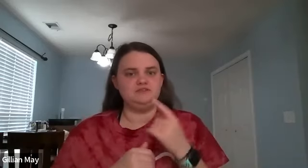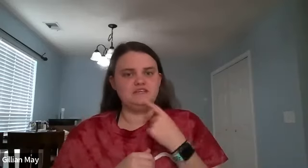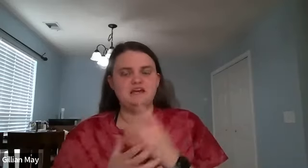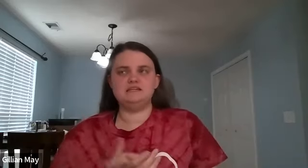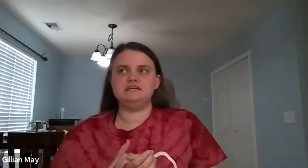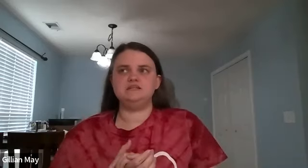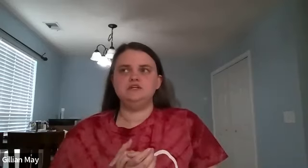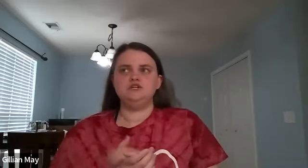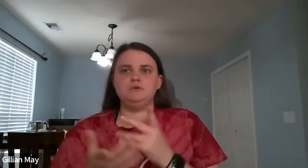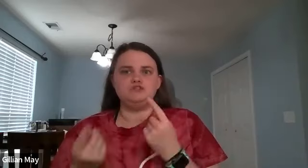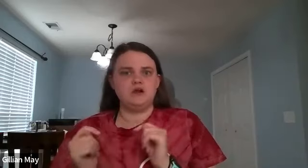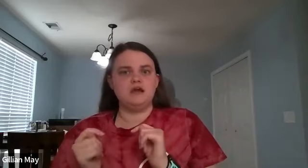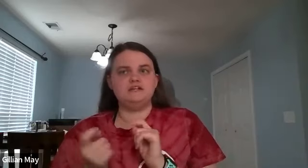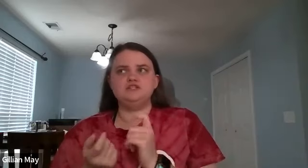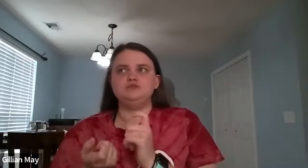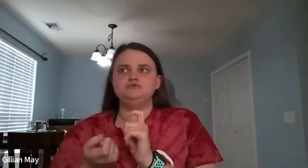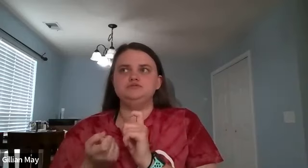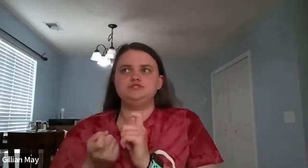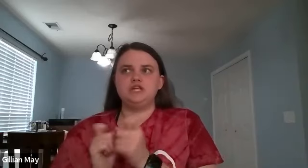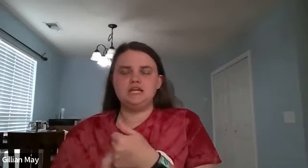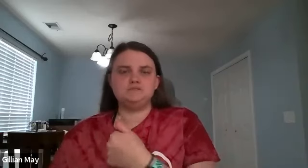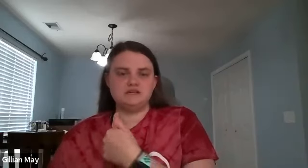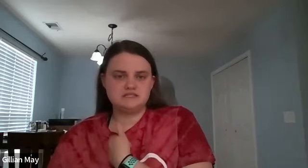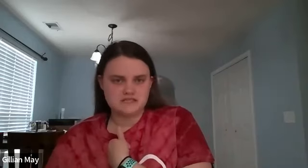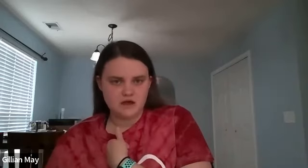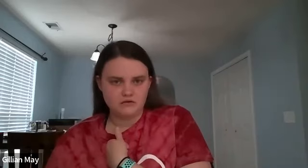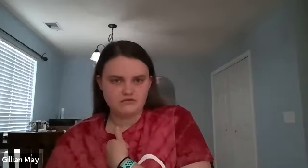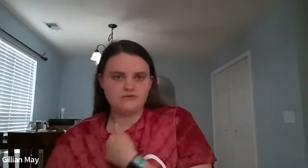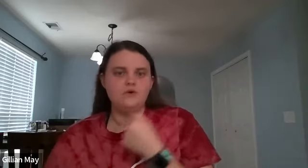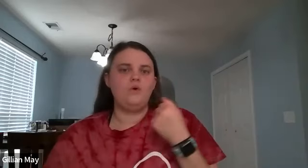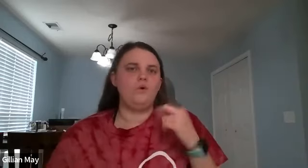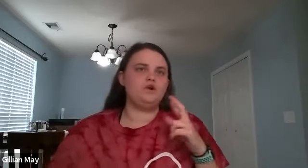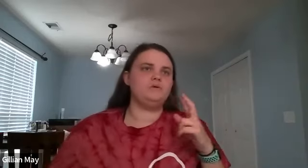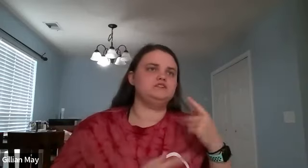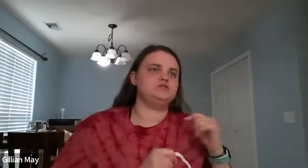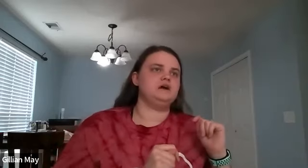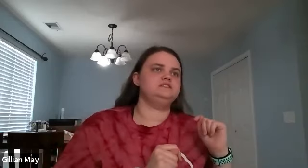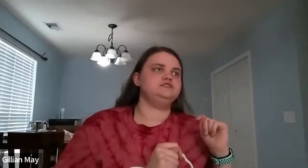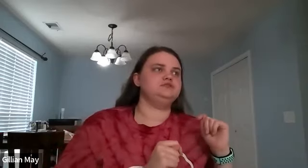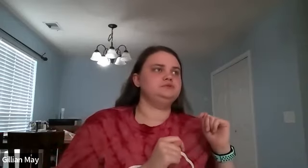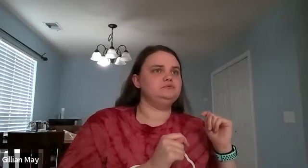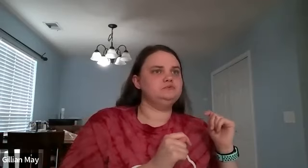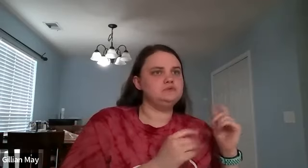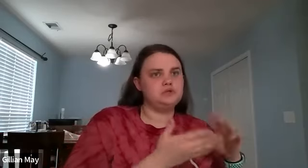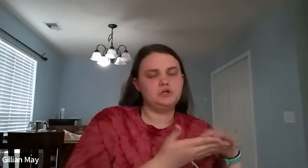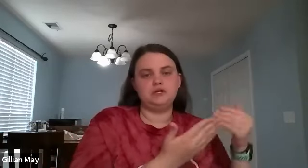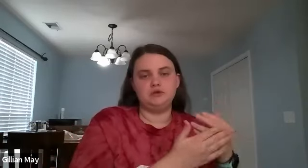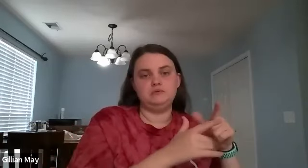you said, do I try to change myself or do I try to learn a new